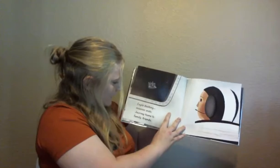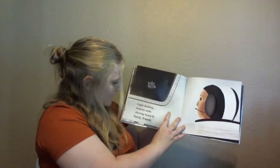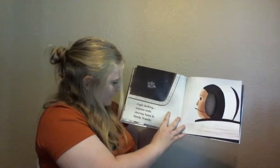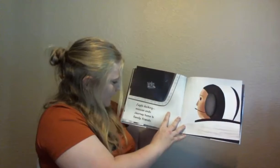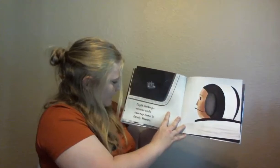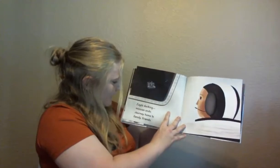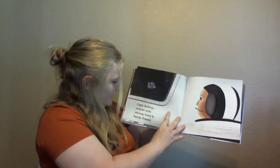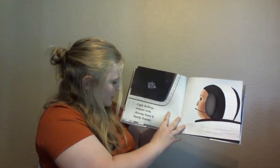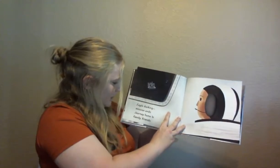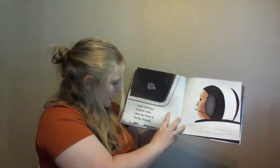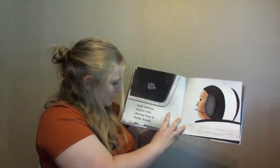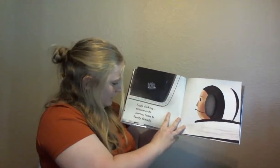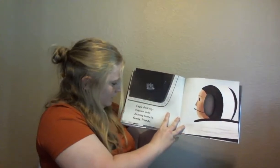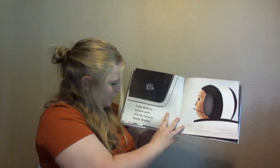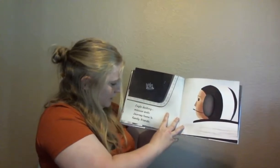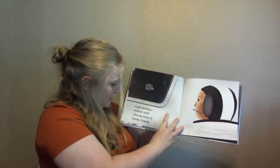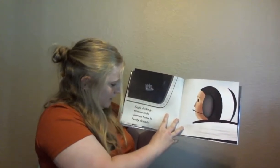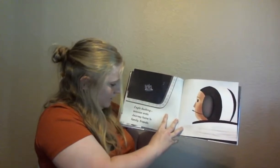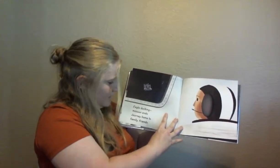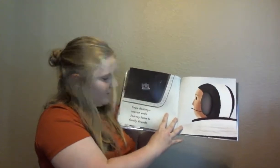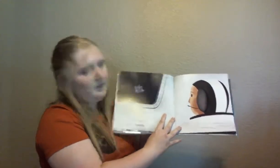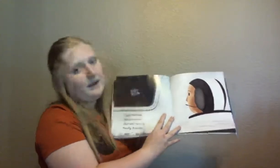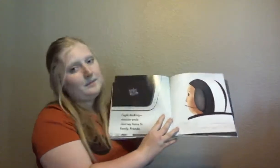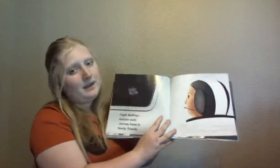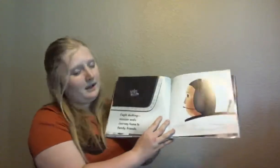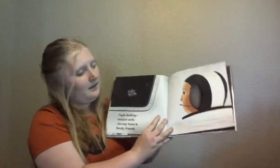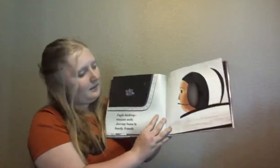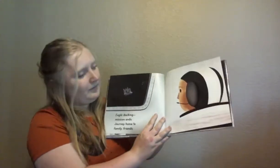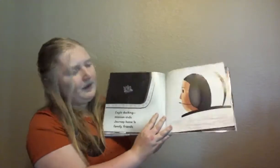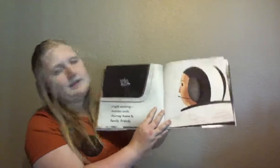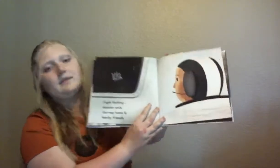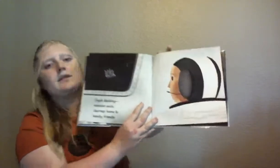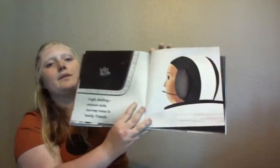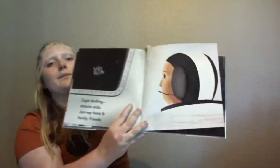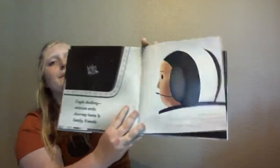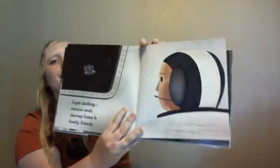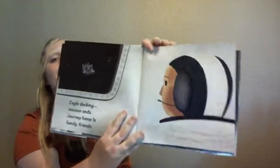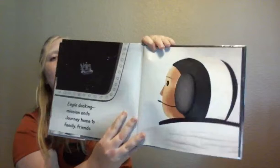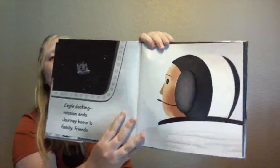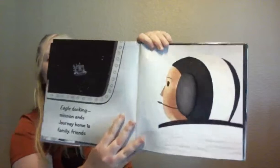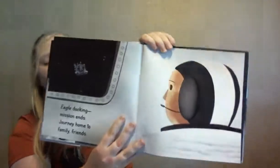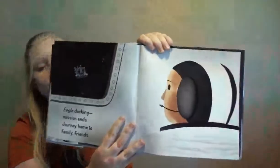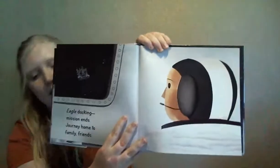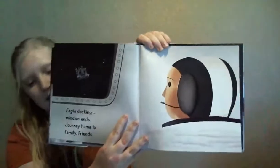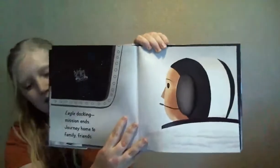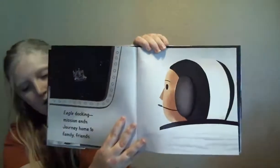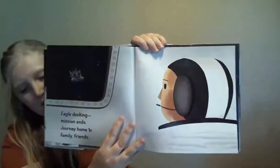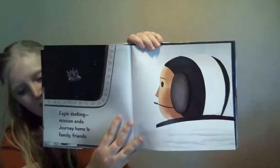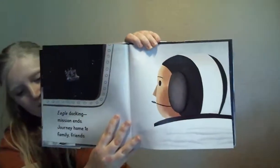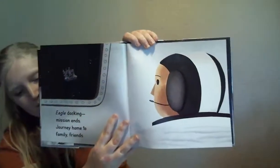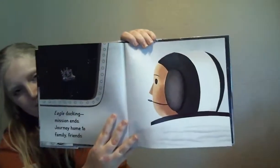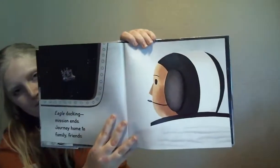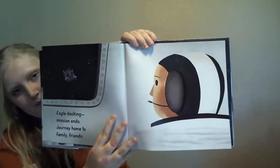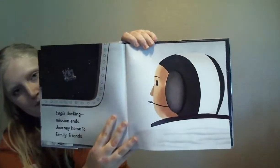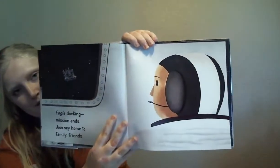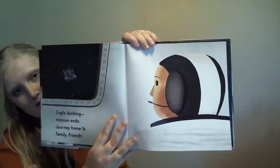Eagle docking, mission ends, journey home to family, friends. They're ready to go home.